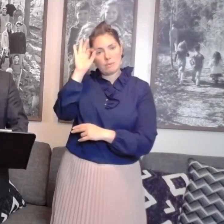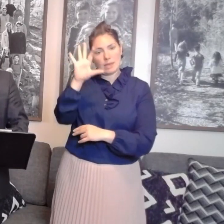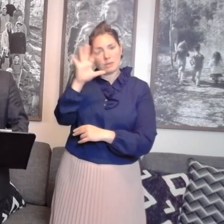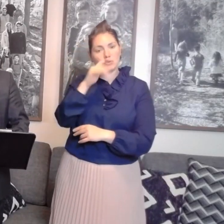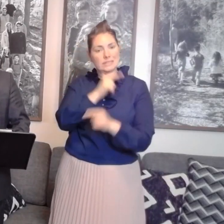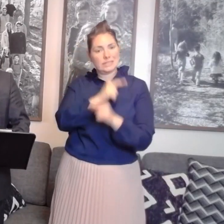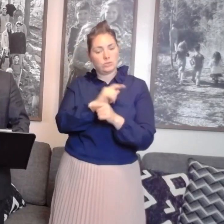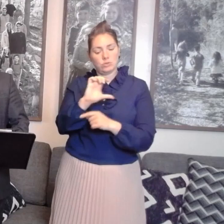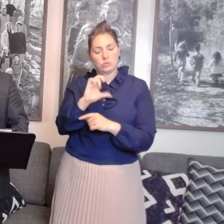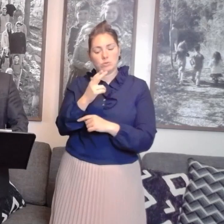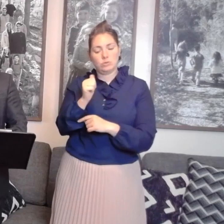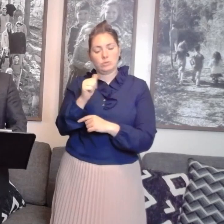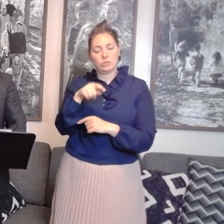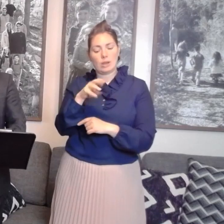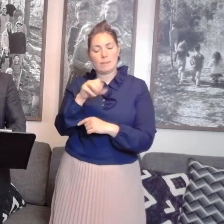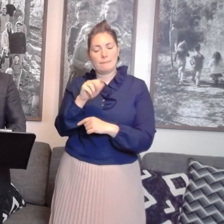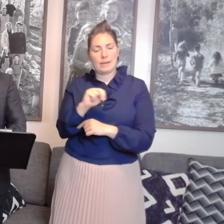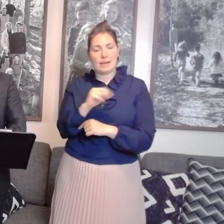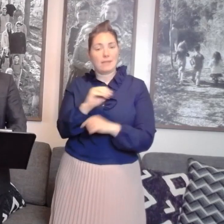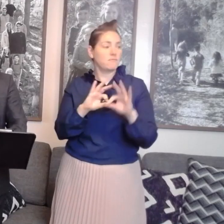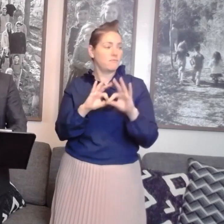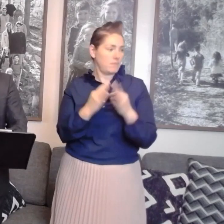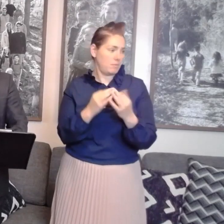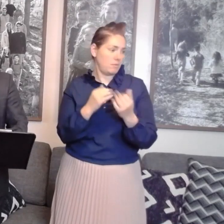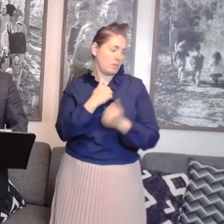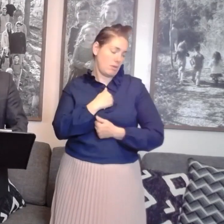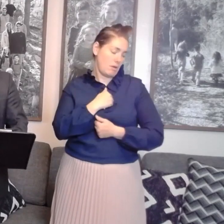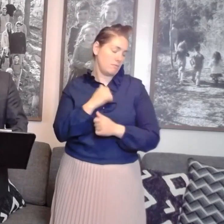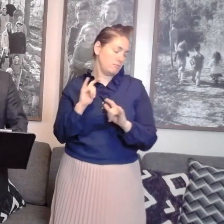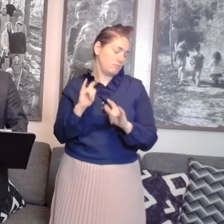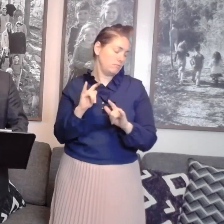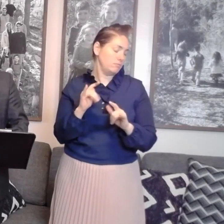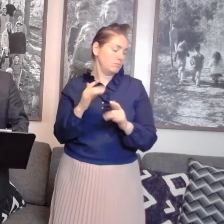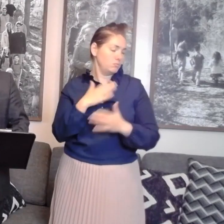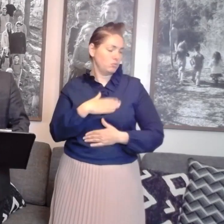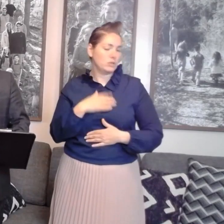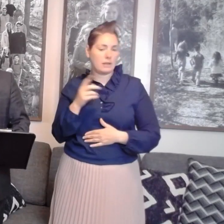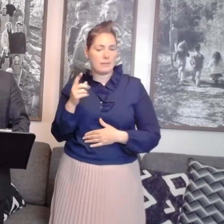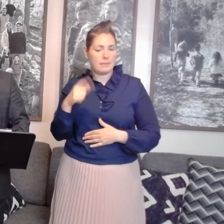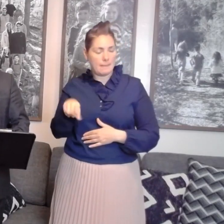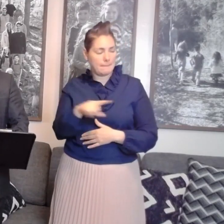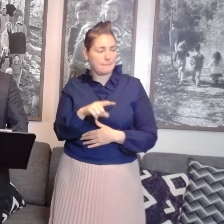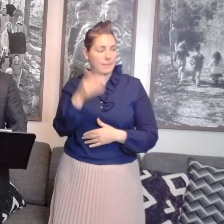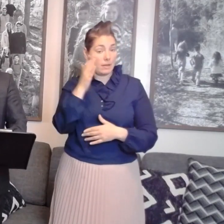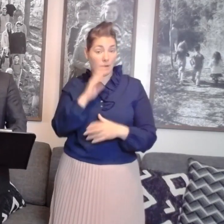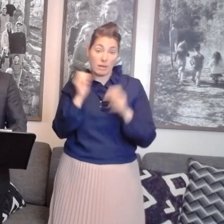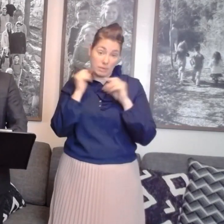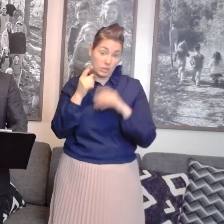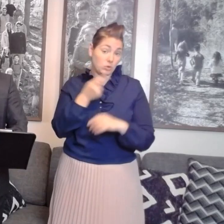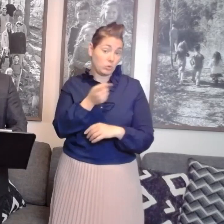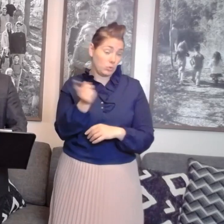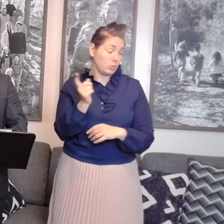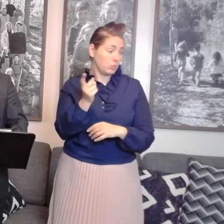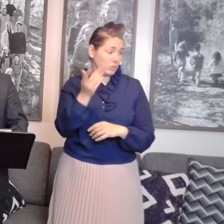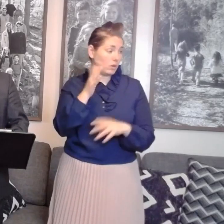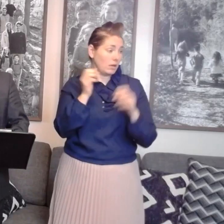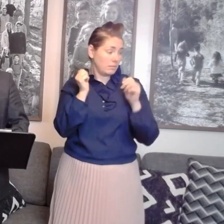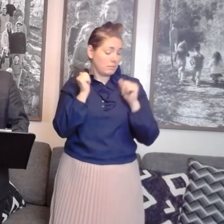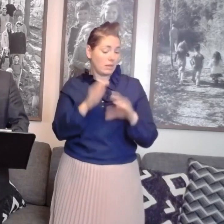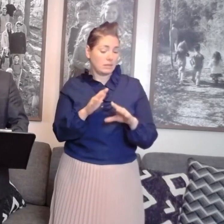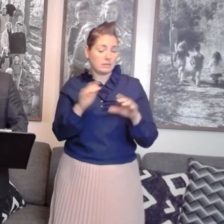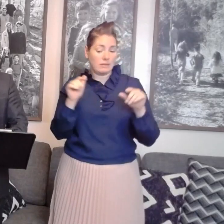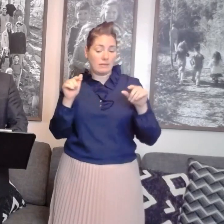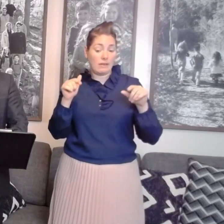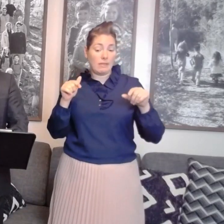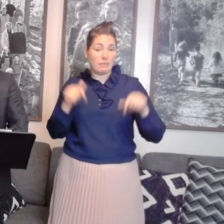and their family. We love and appreciate them so very much. God has blessed you. He has blessed this